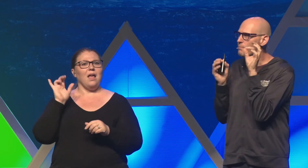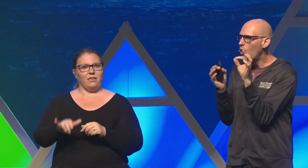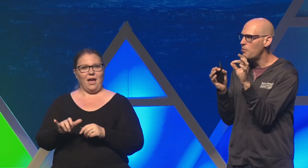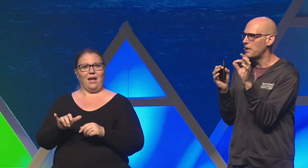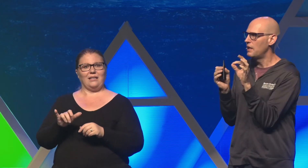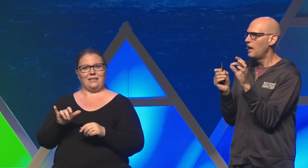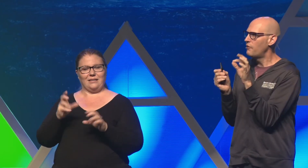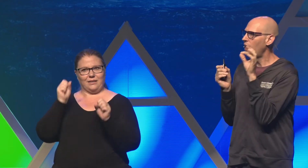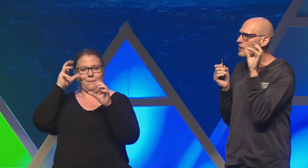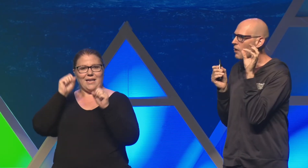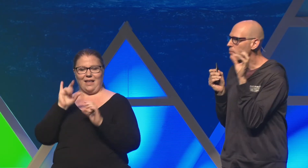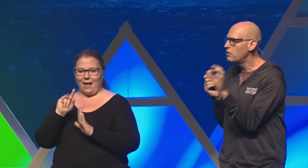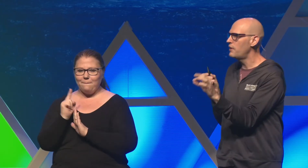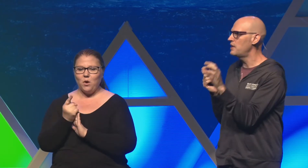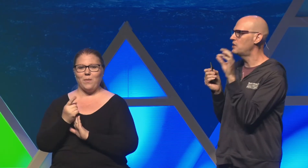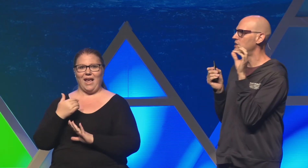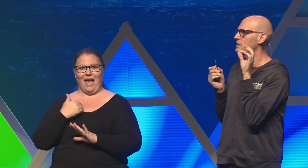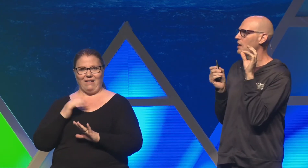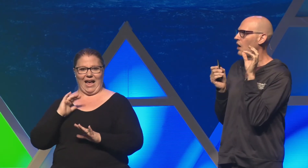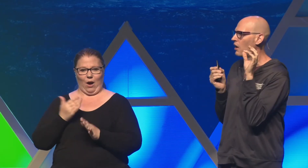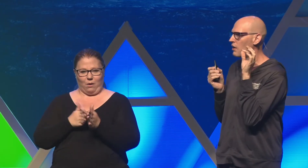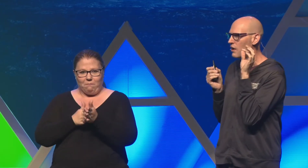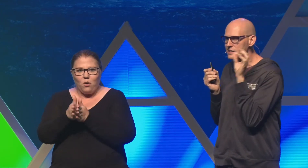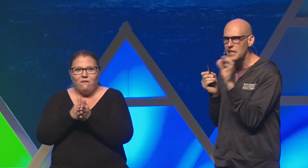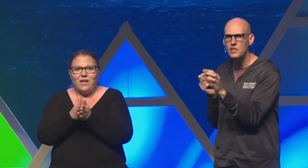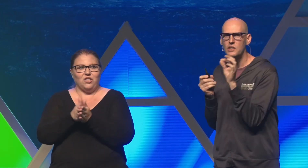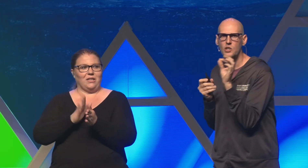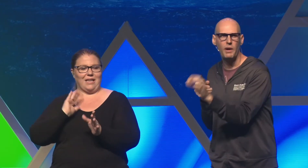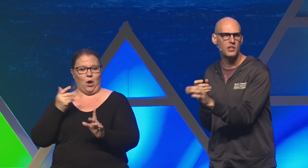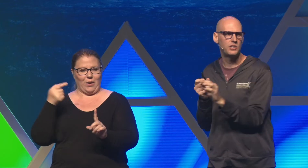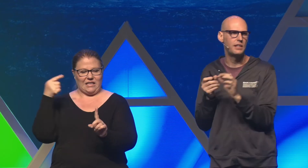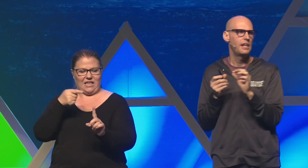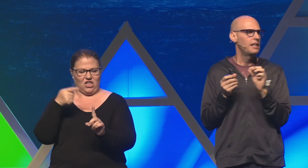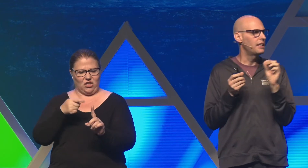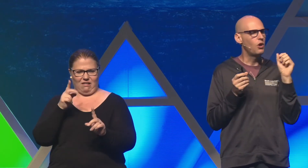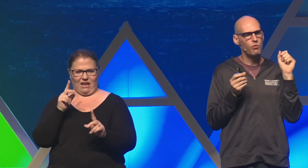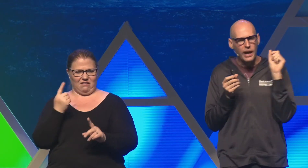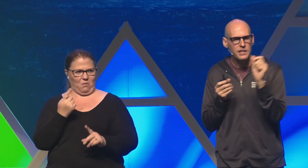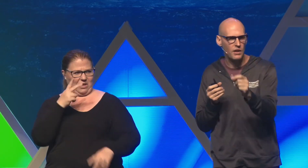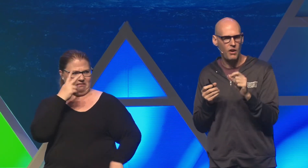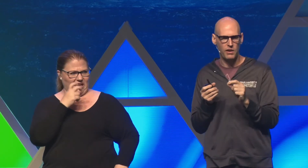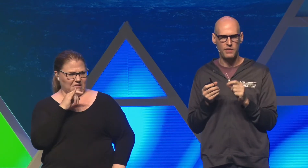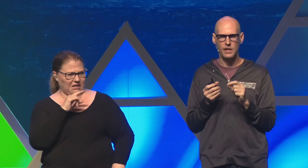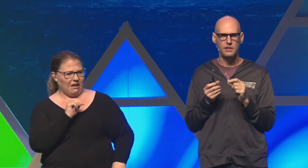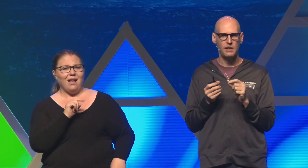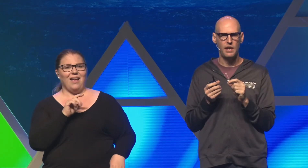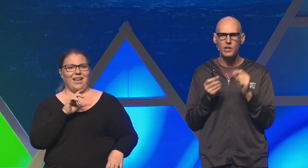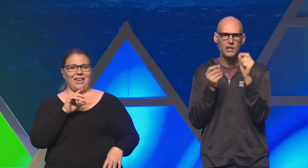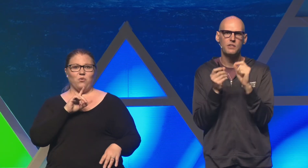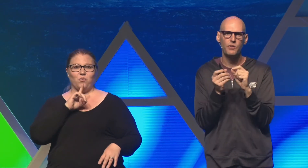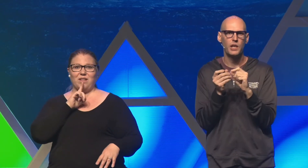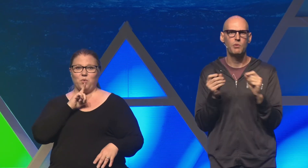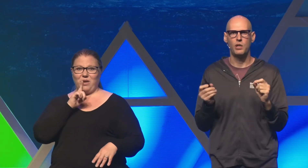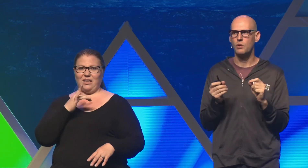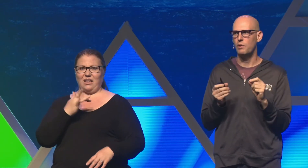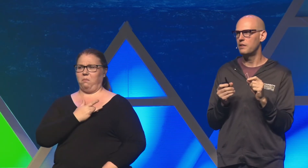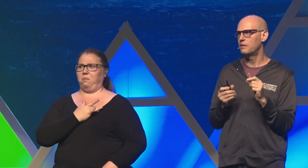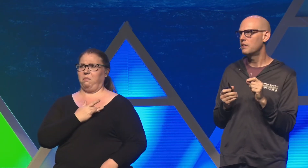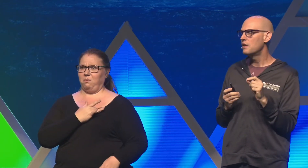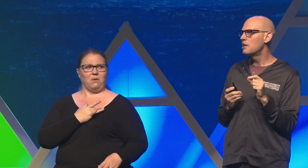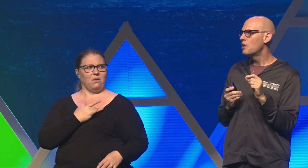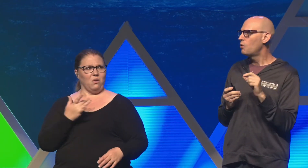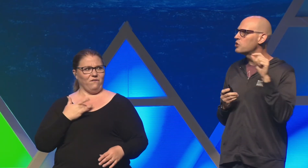that moment of having our motivations, our intentions questioned can go right to the heart of it, and we can just feel like we want to